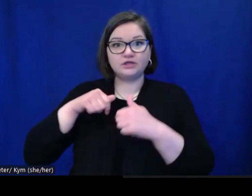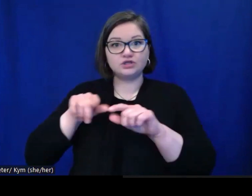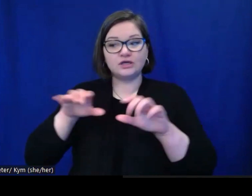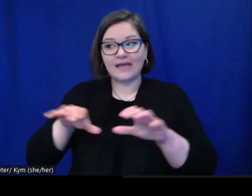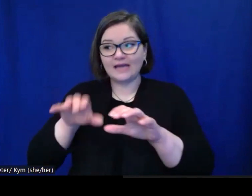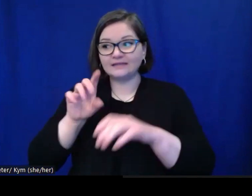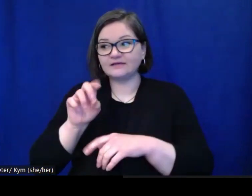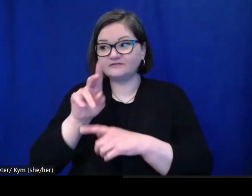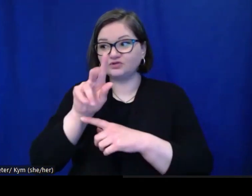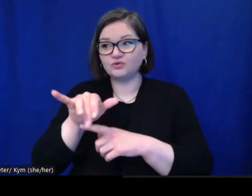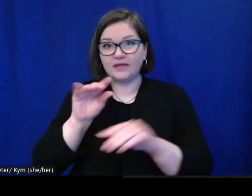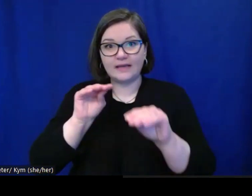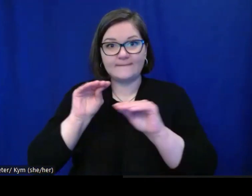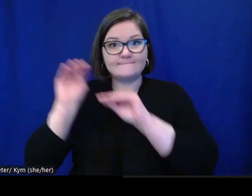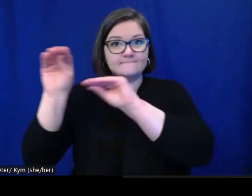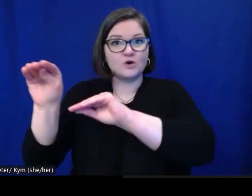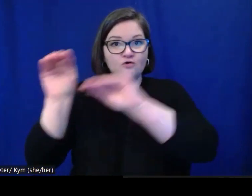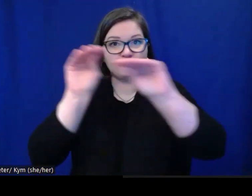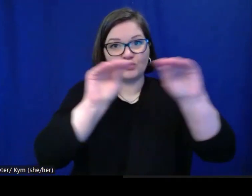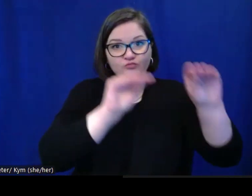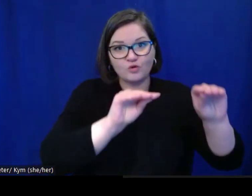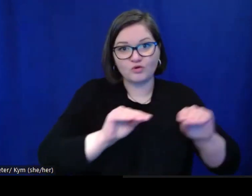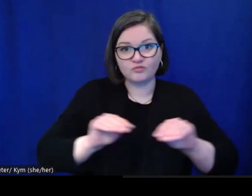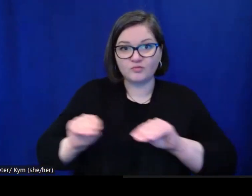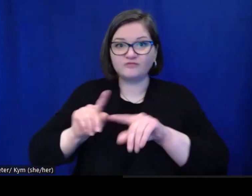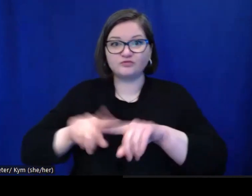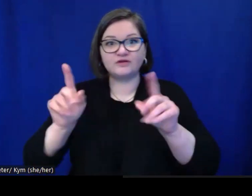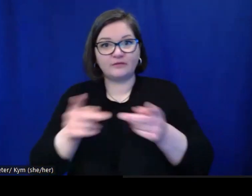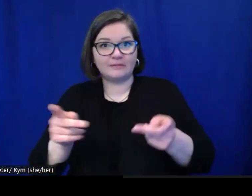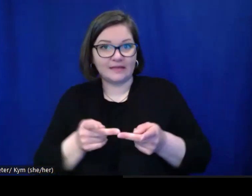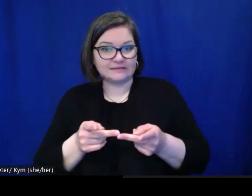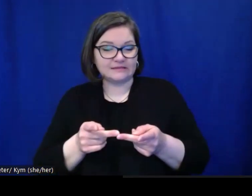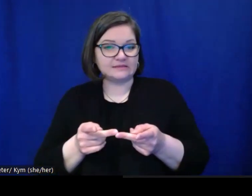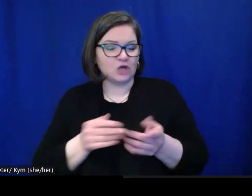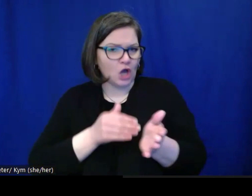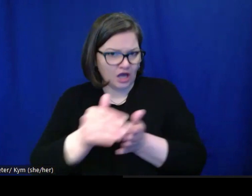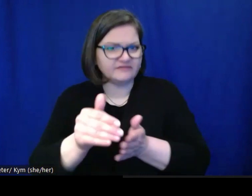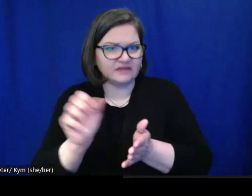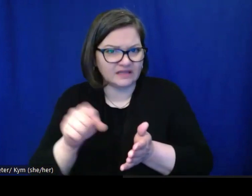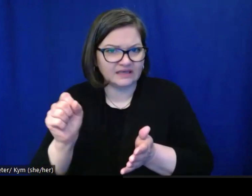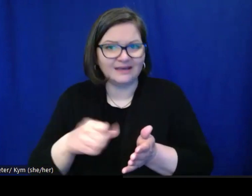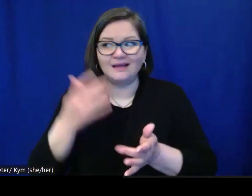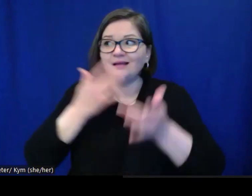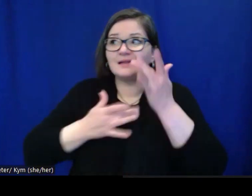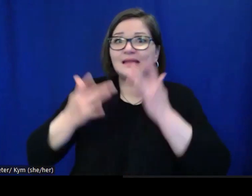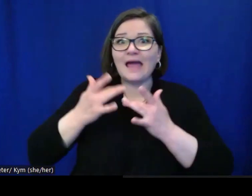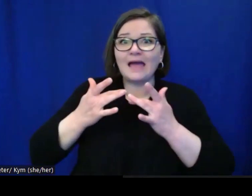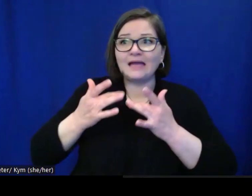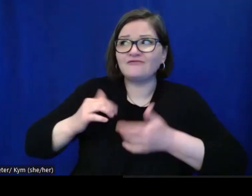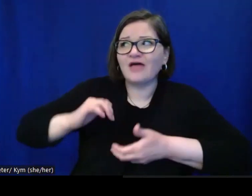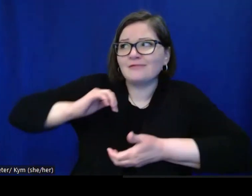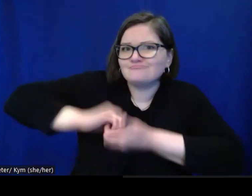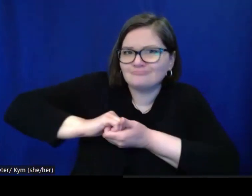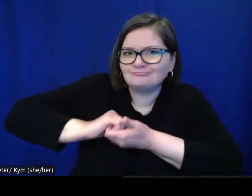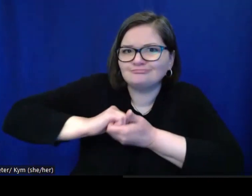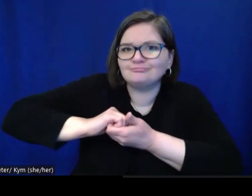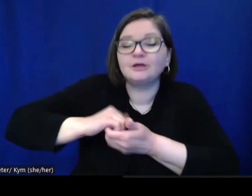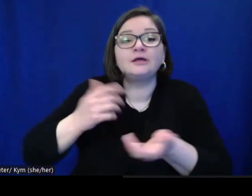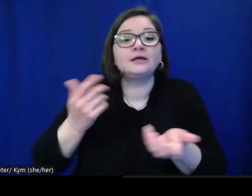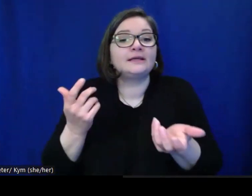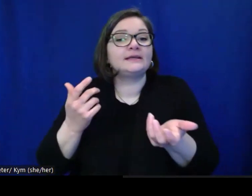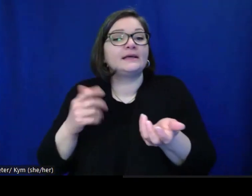move around to different places? Lack of camaraderie, difficulty divining their